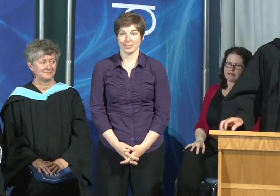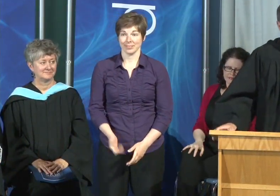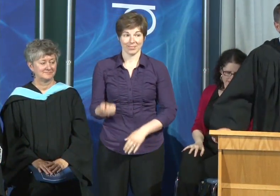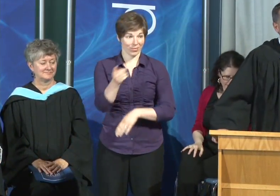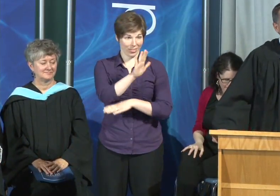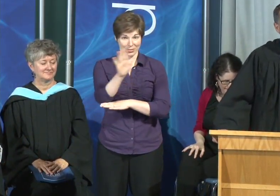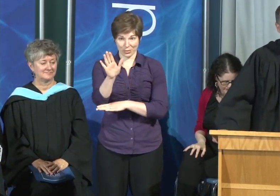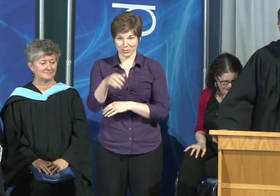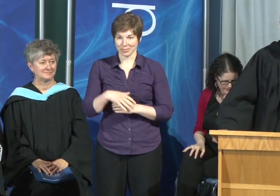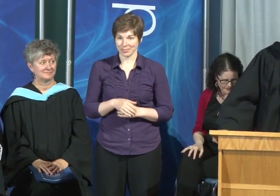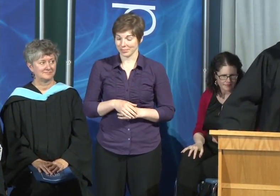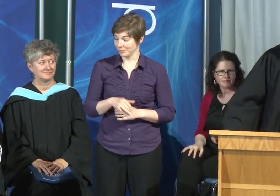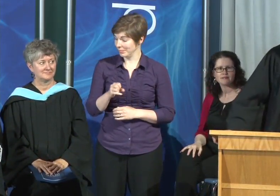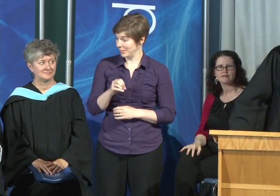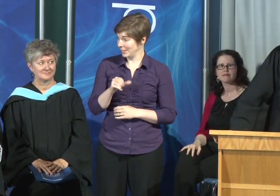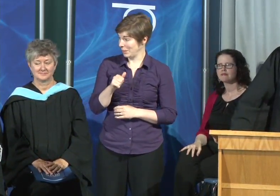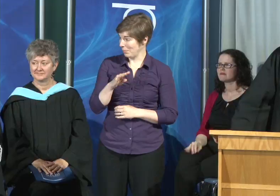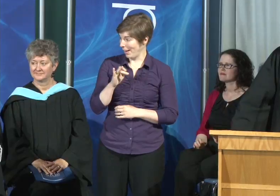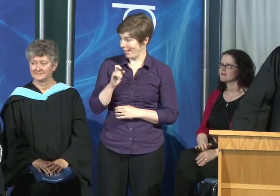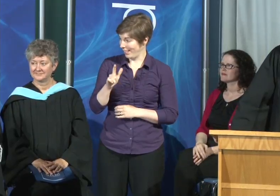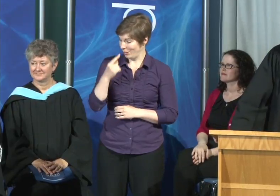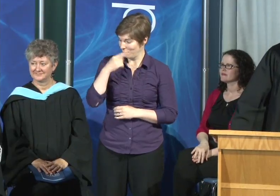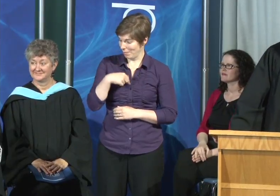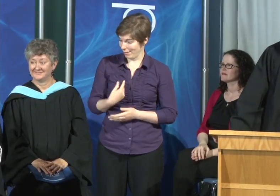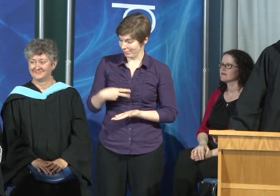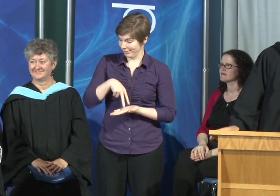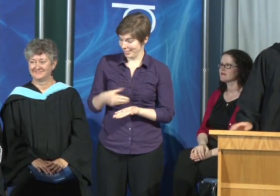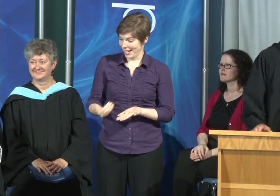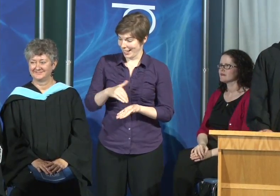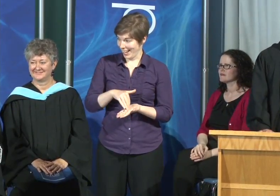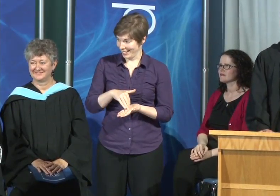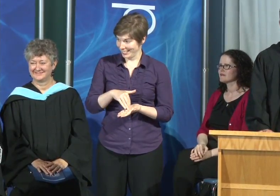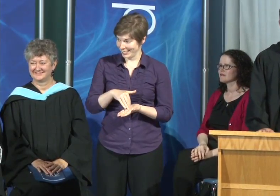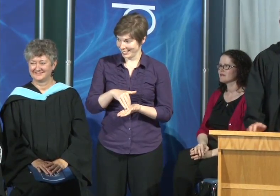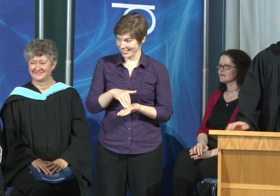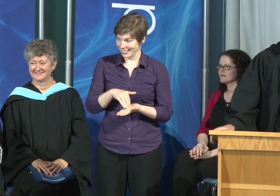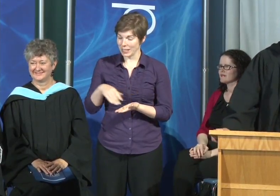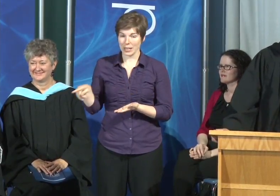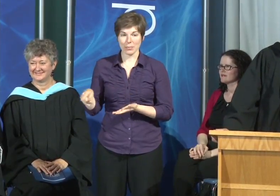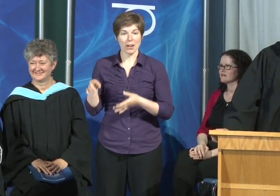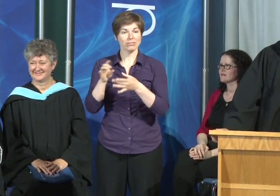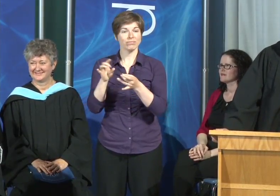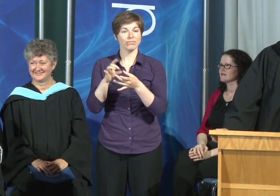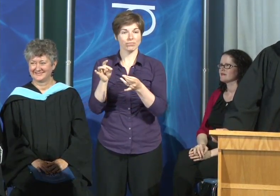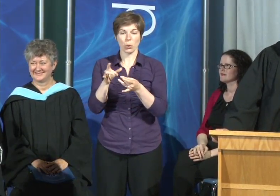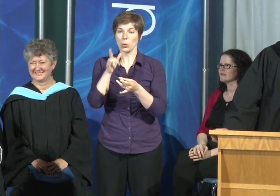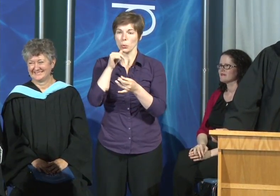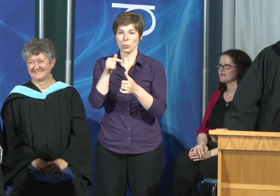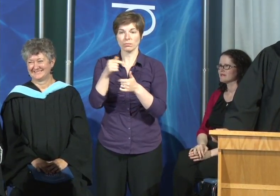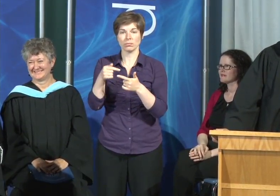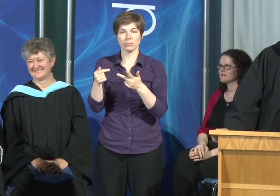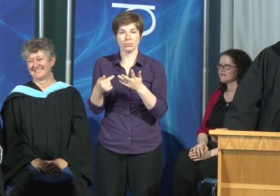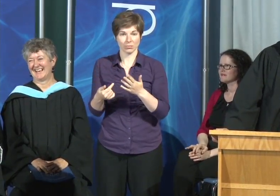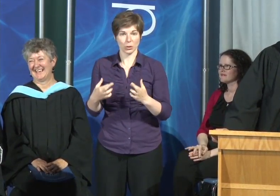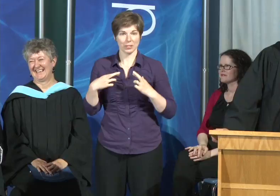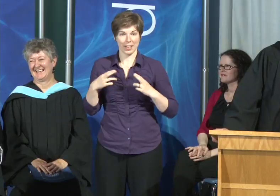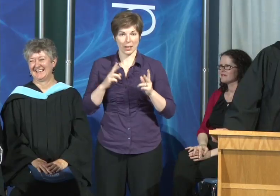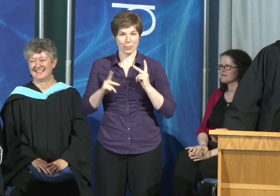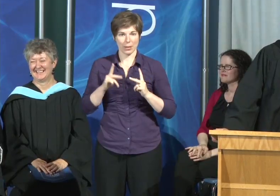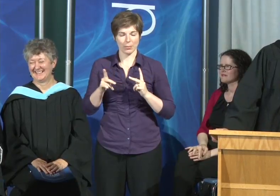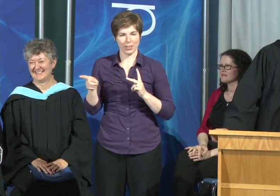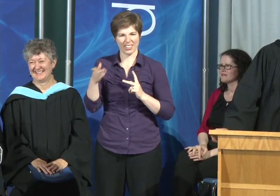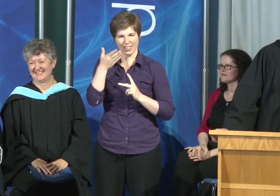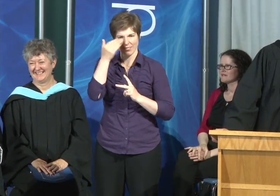Good afternoon. Isabel, would you please stand back up for a moment? Because when Isabel was announcing retirements earlier, she forgot to mention one